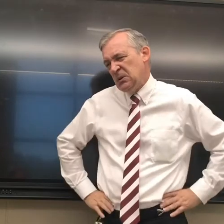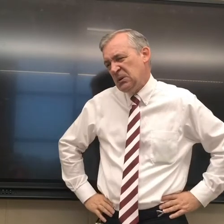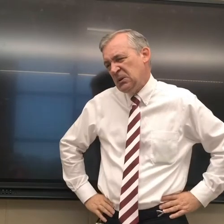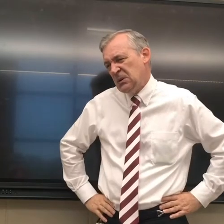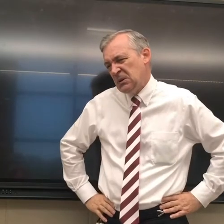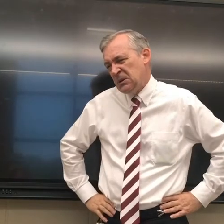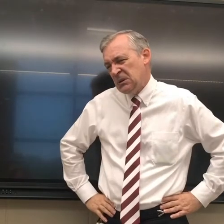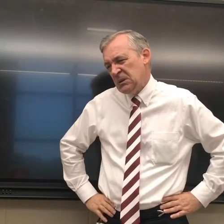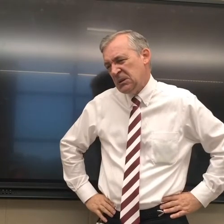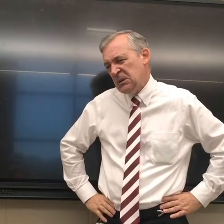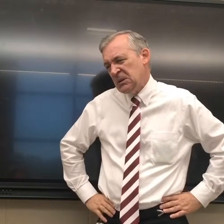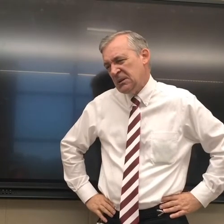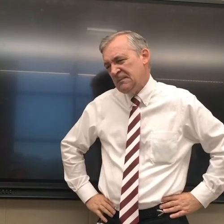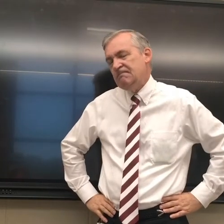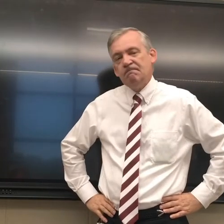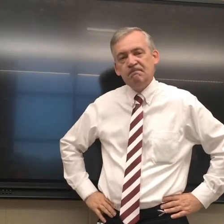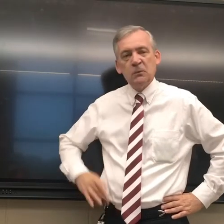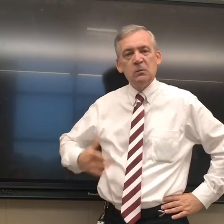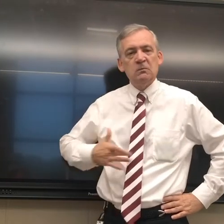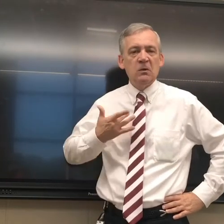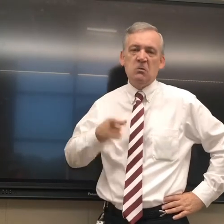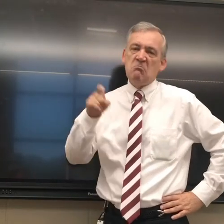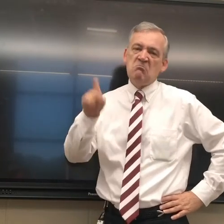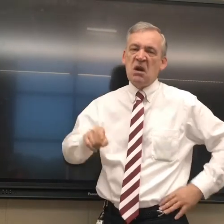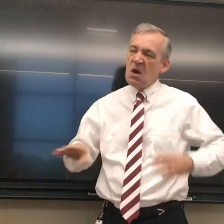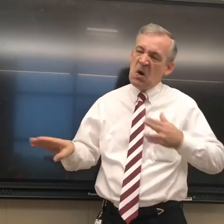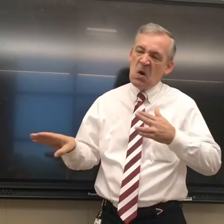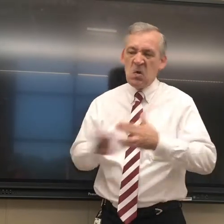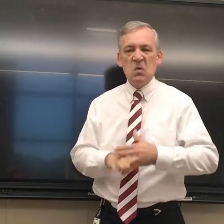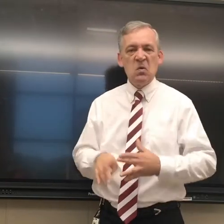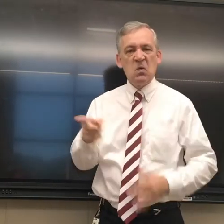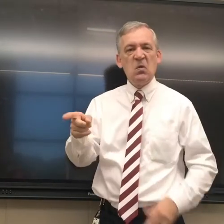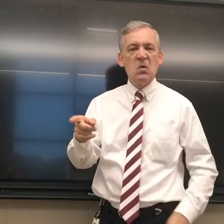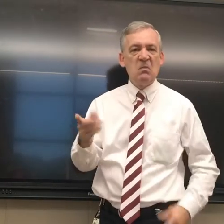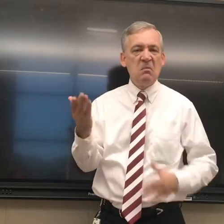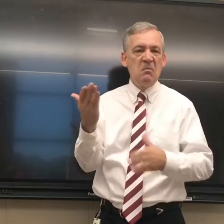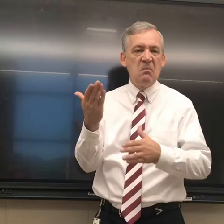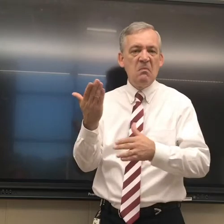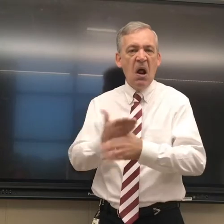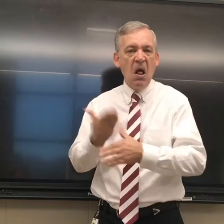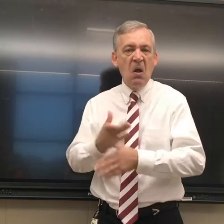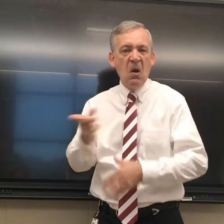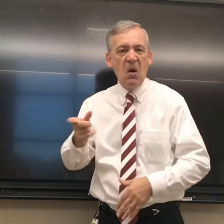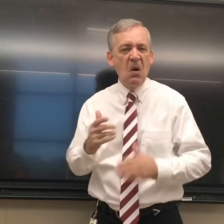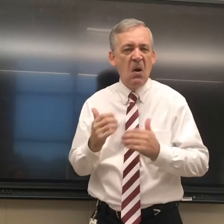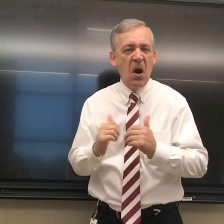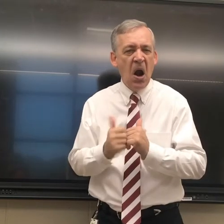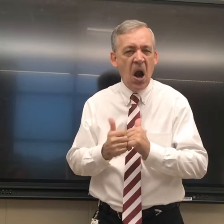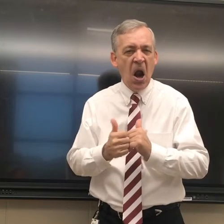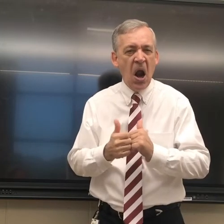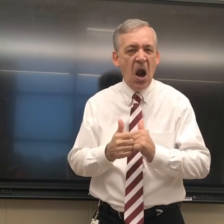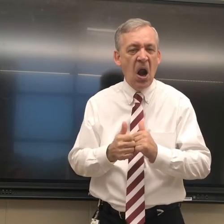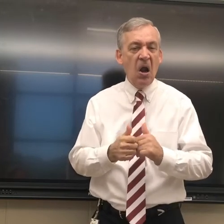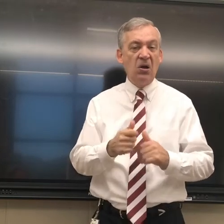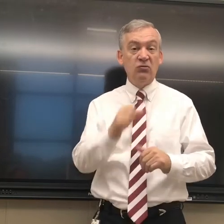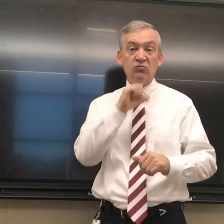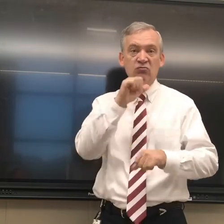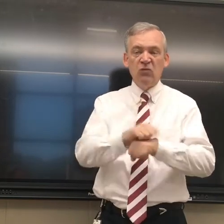We had to annoy her by whizzing a pebble into her flowers or yelling a dirty word, then